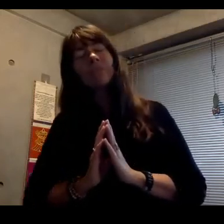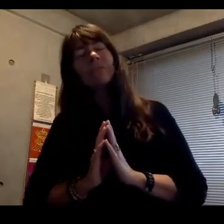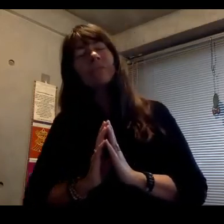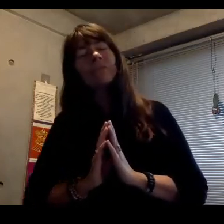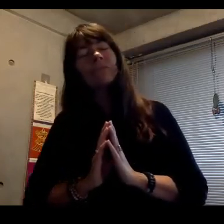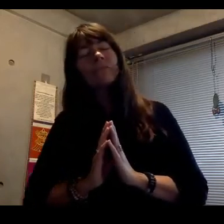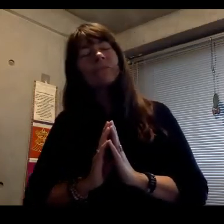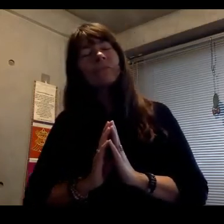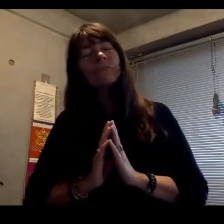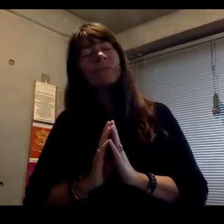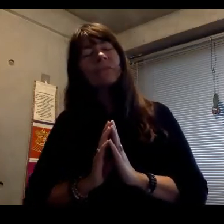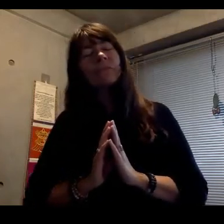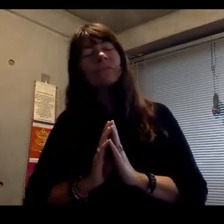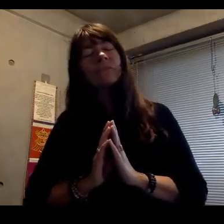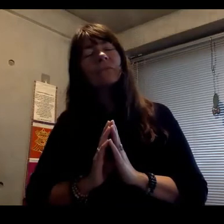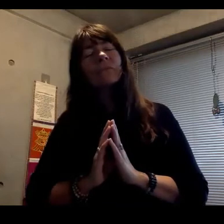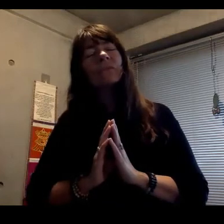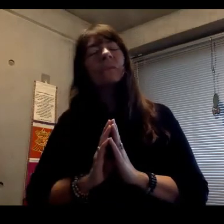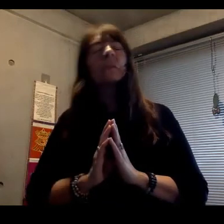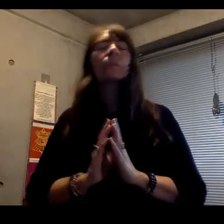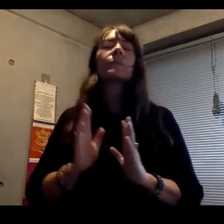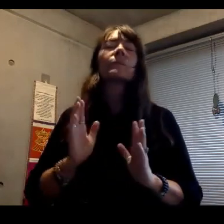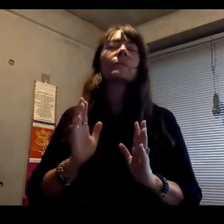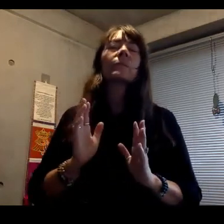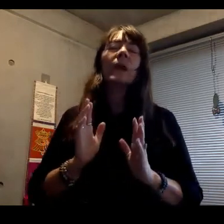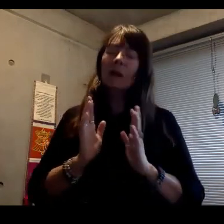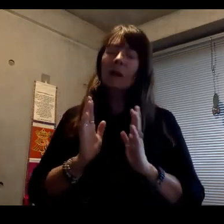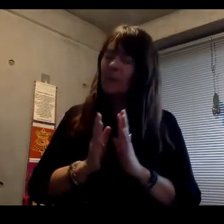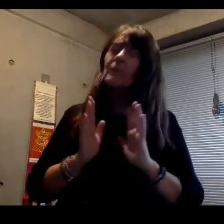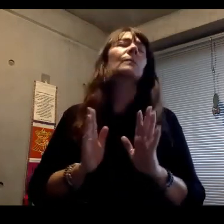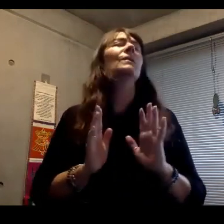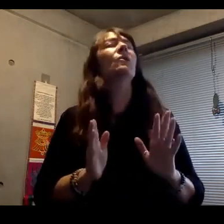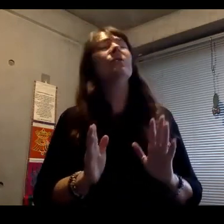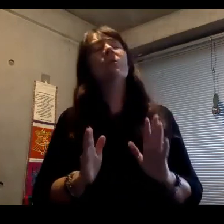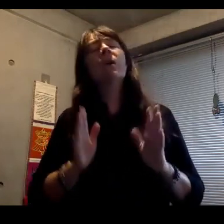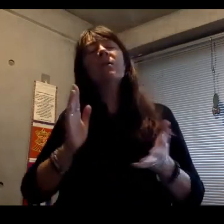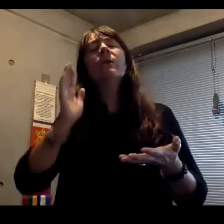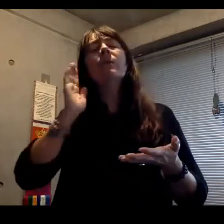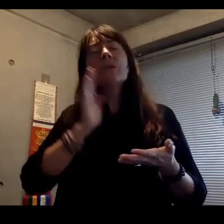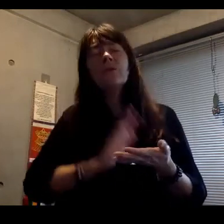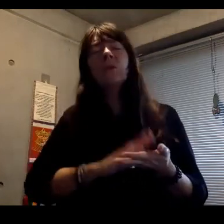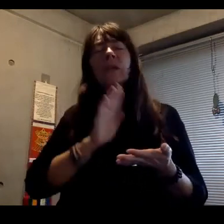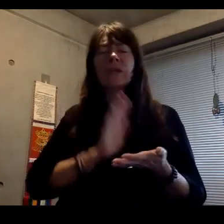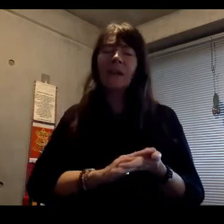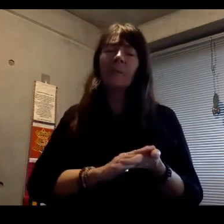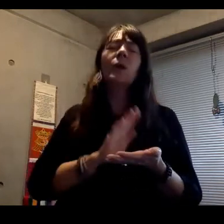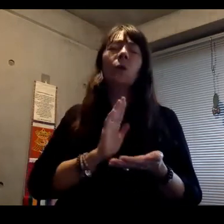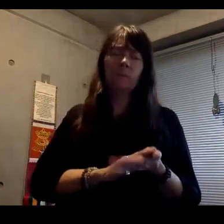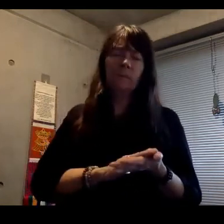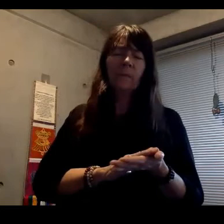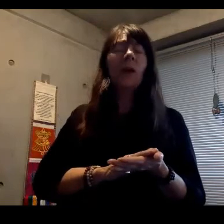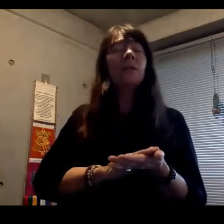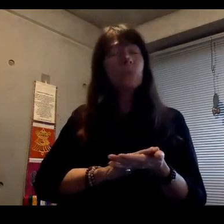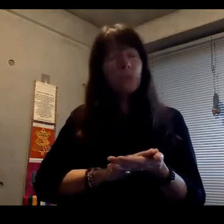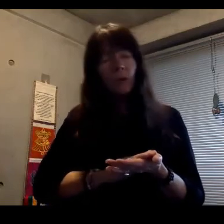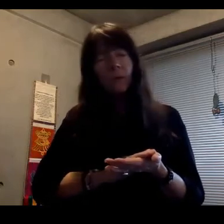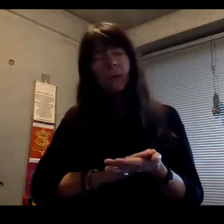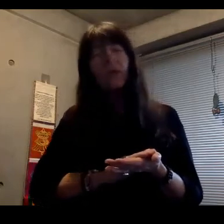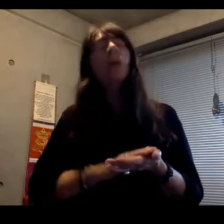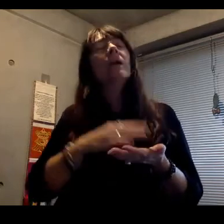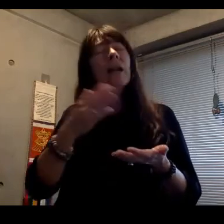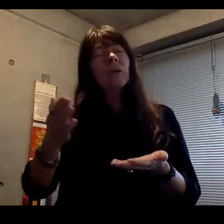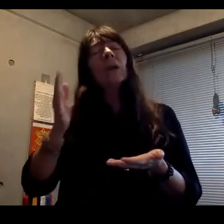happen, right? But, perhaps that's my logical mind coming in, but but also it was the truth at the time. No, your answer was